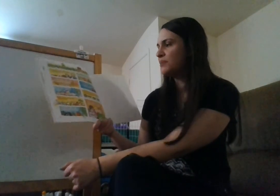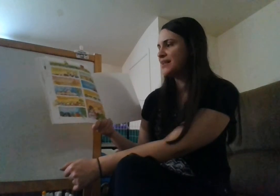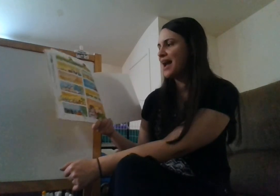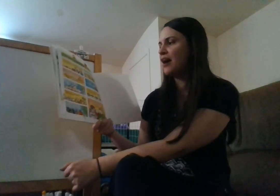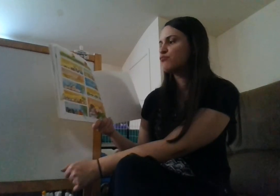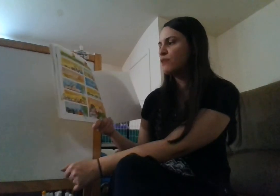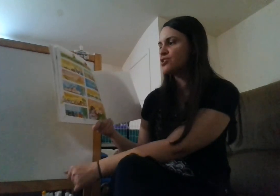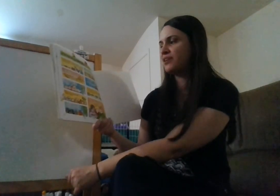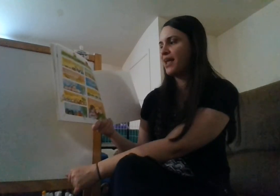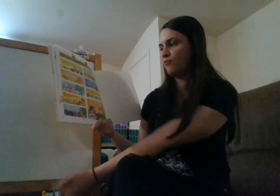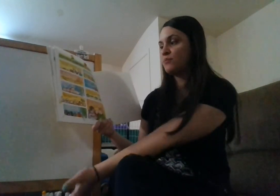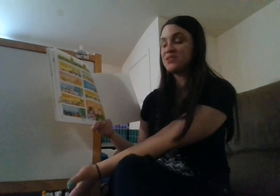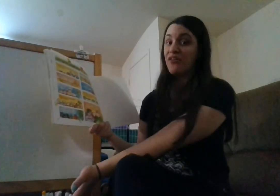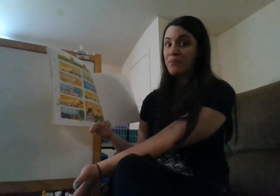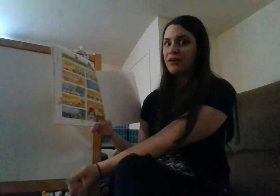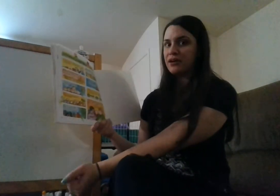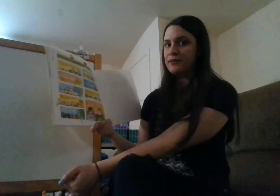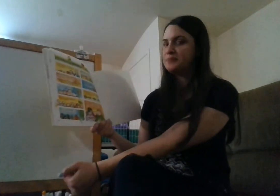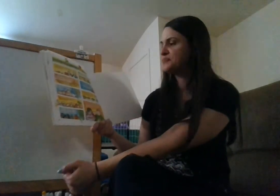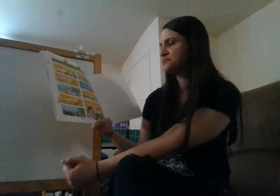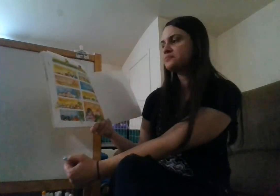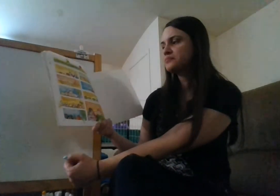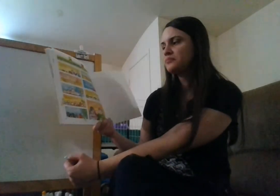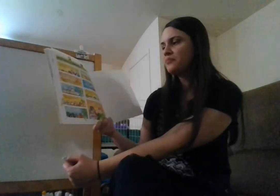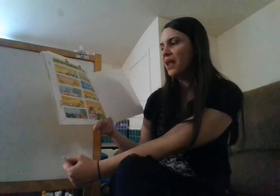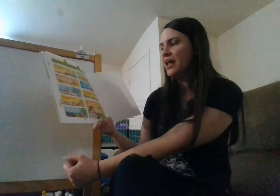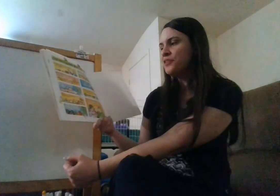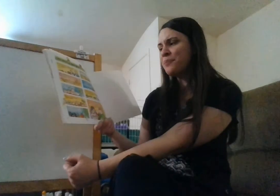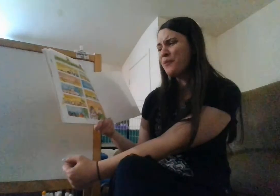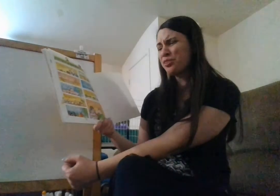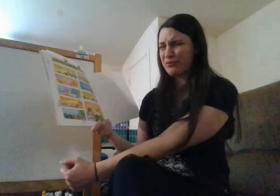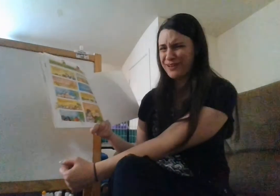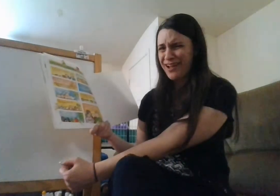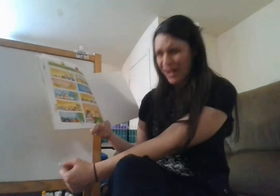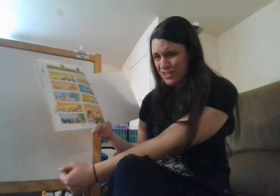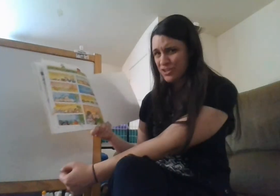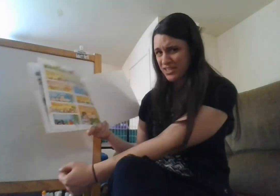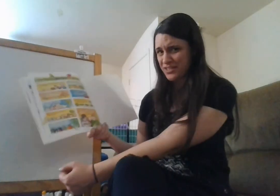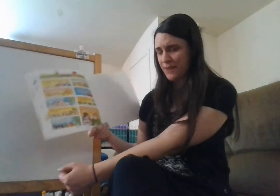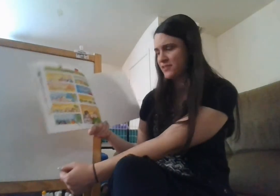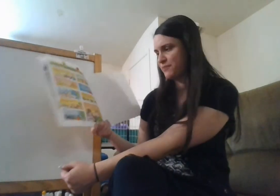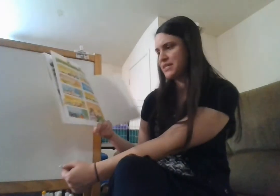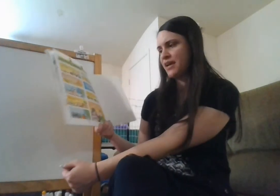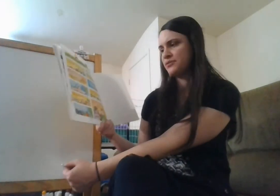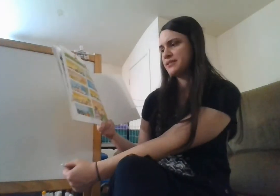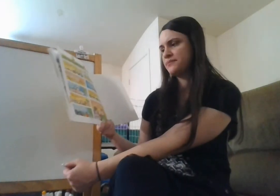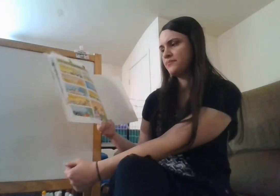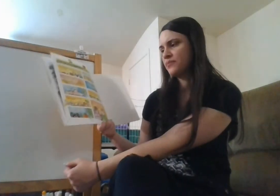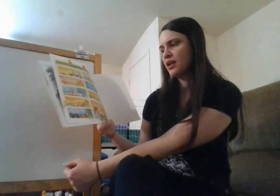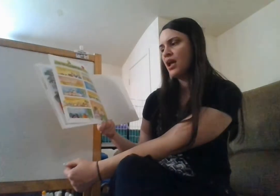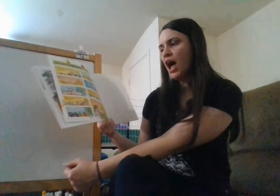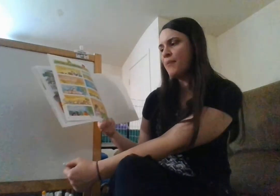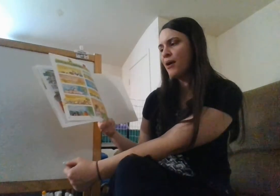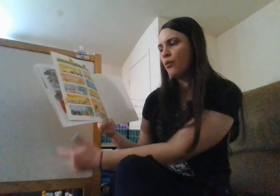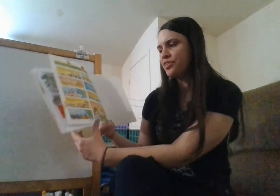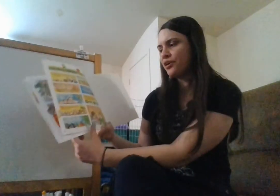plants originally came from South America. There are about 300 different types of potatoes. About 1/3